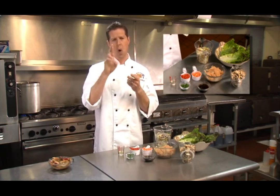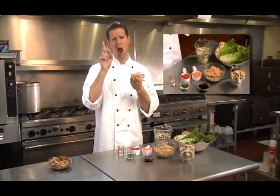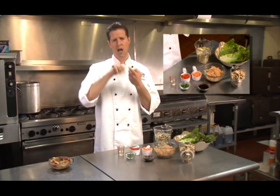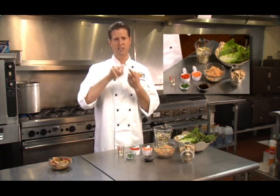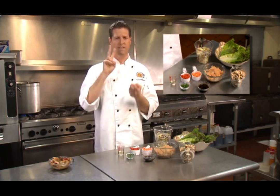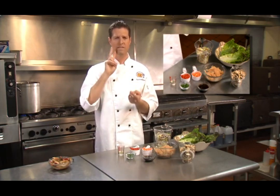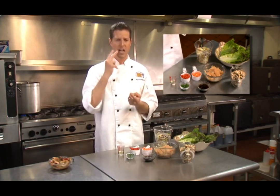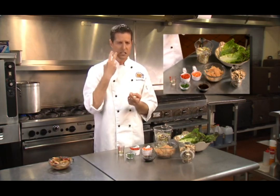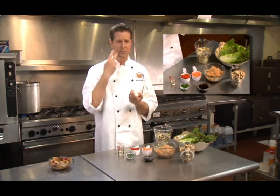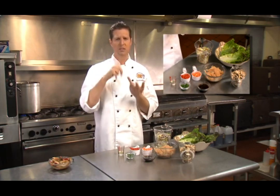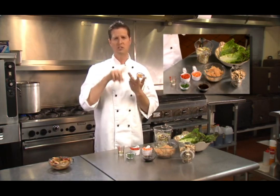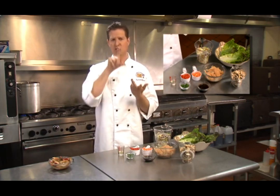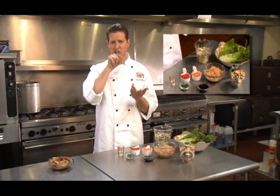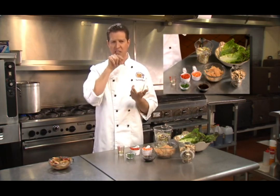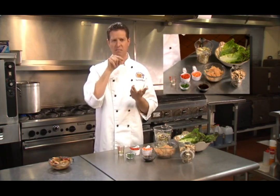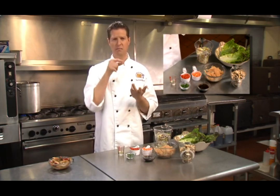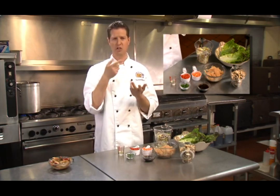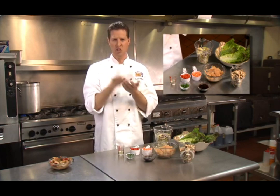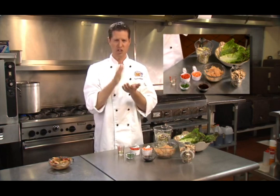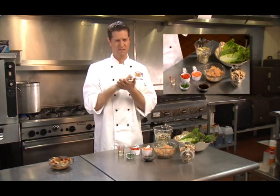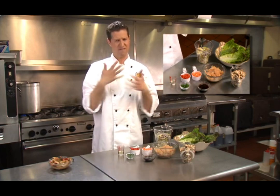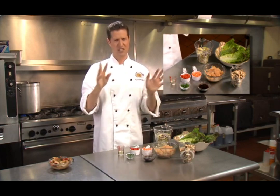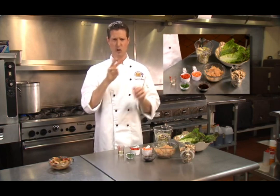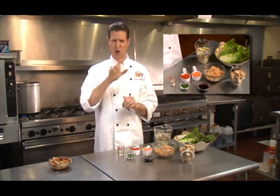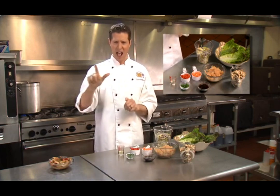or until vegetables and chicken are cooked through.